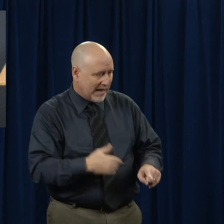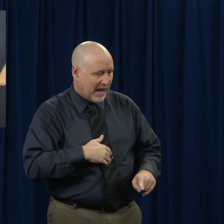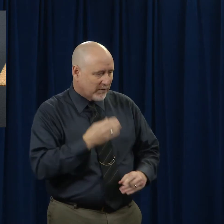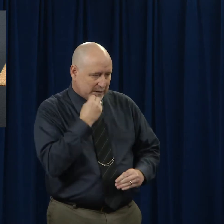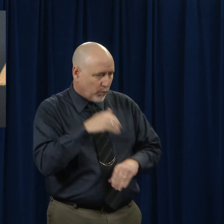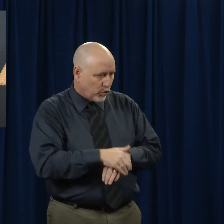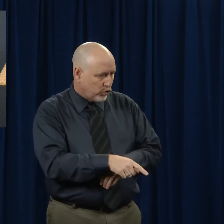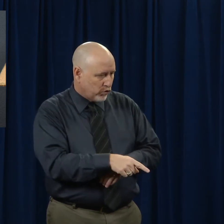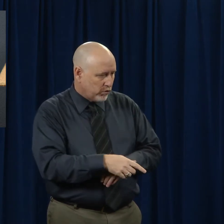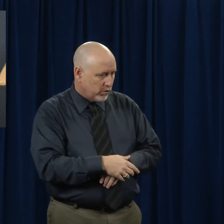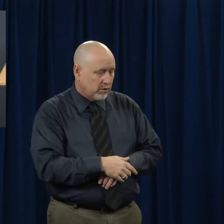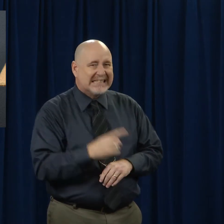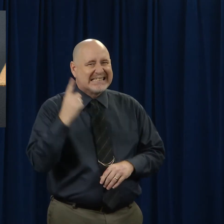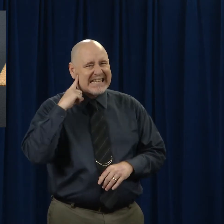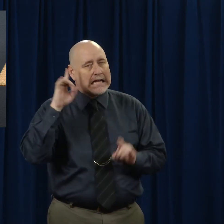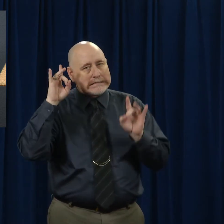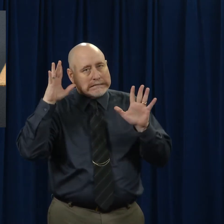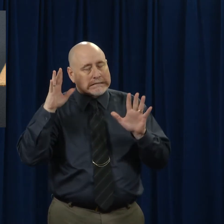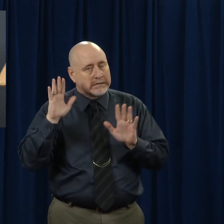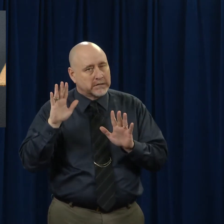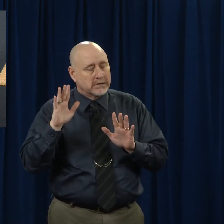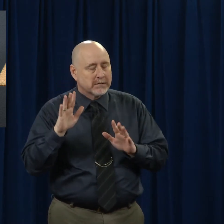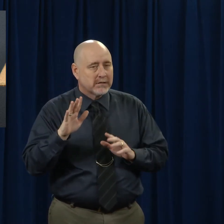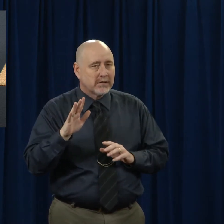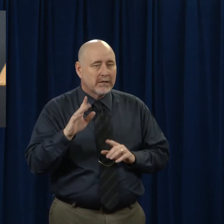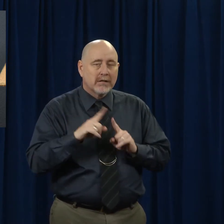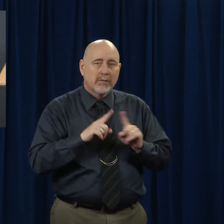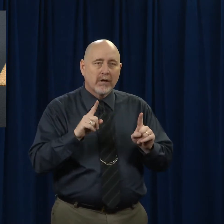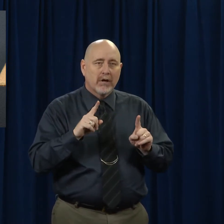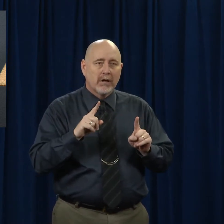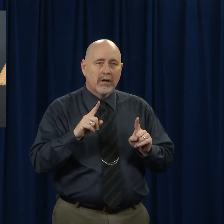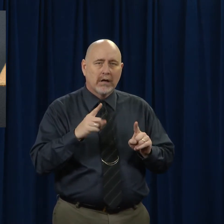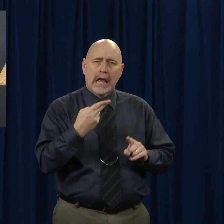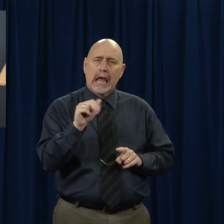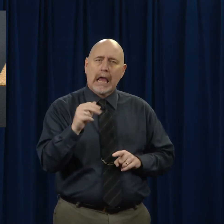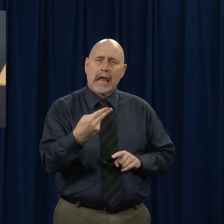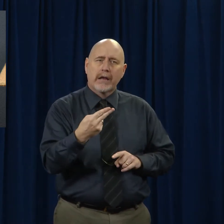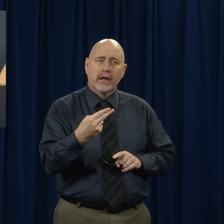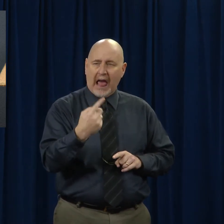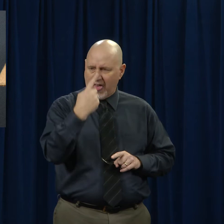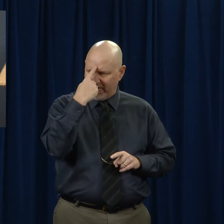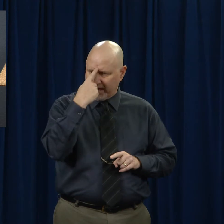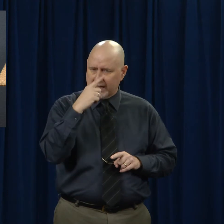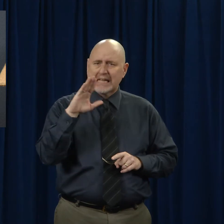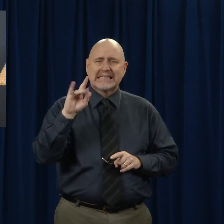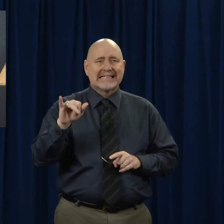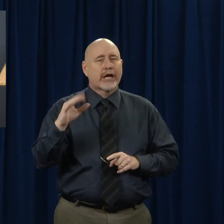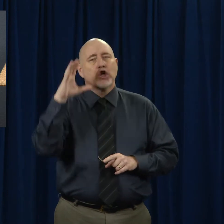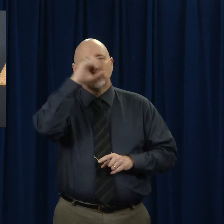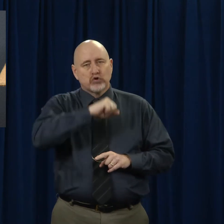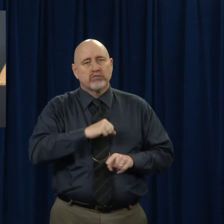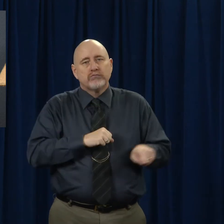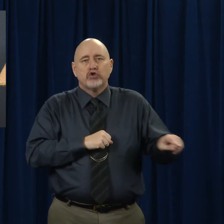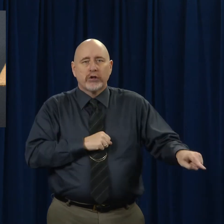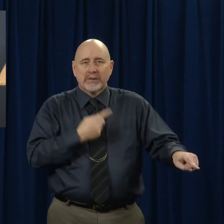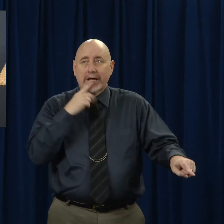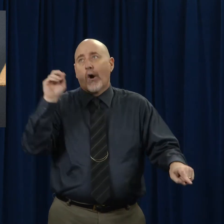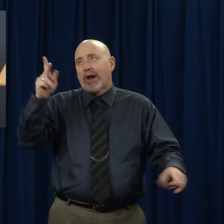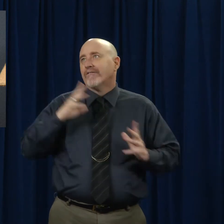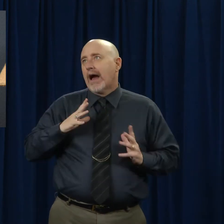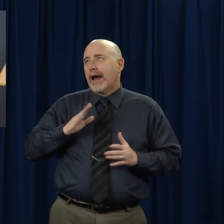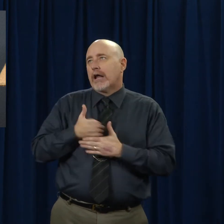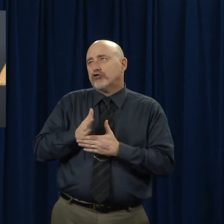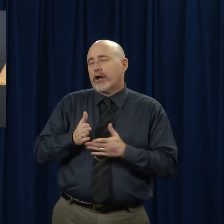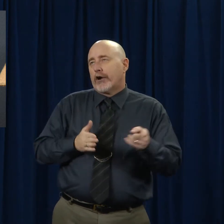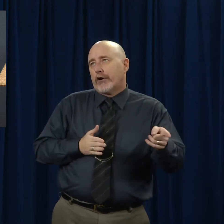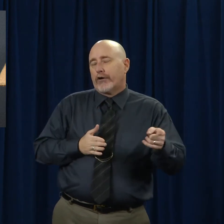have supper. I know that sounds kind of strong, but I think Cindy assumed that Hannah would say, okay, I